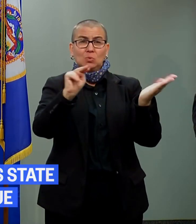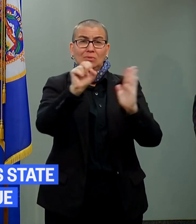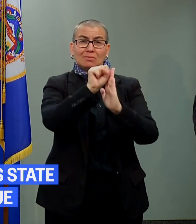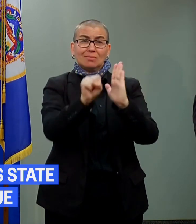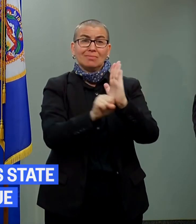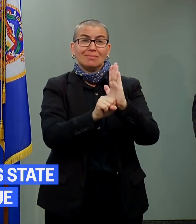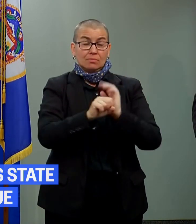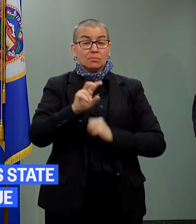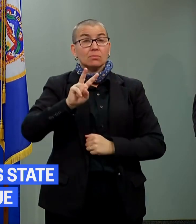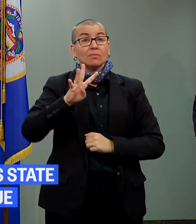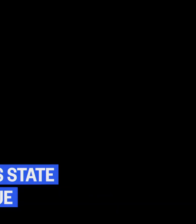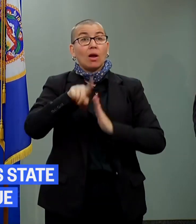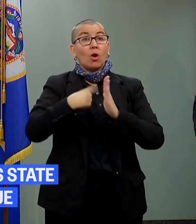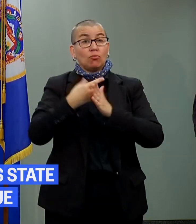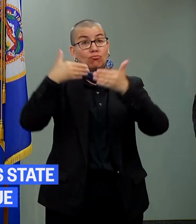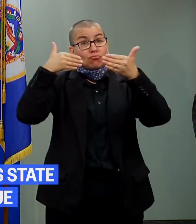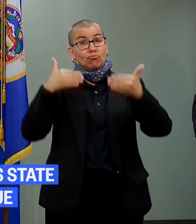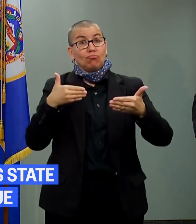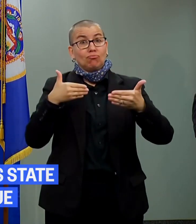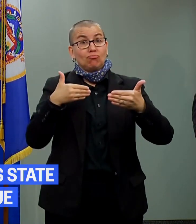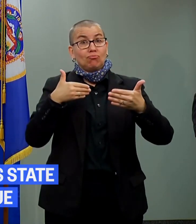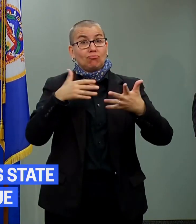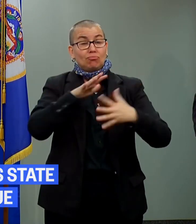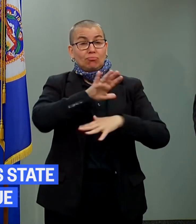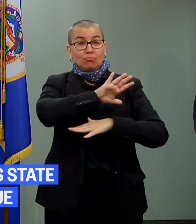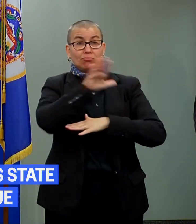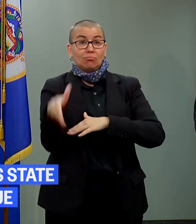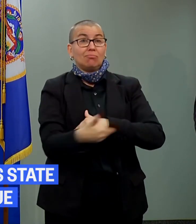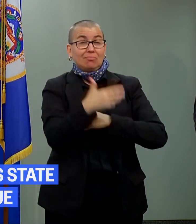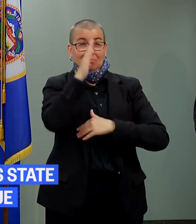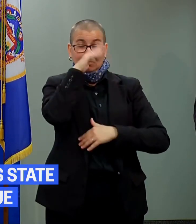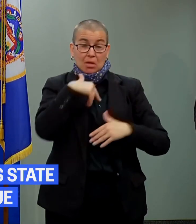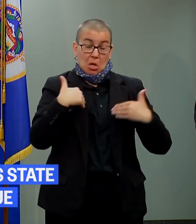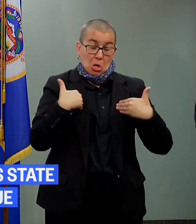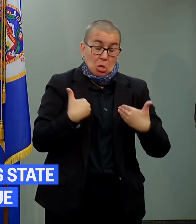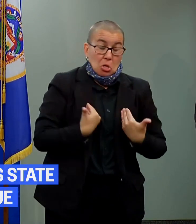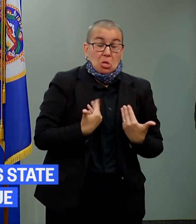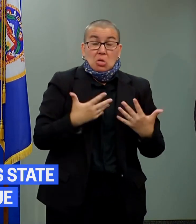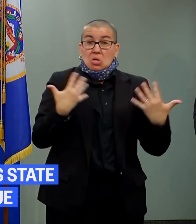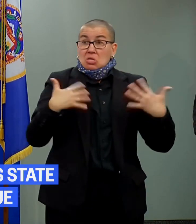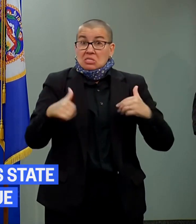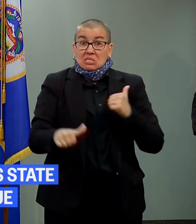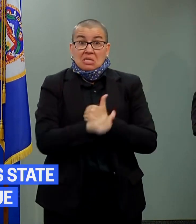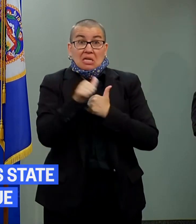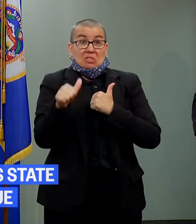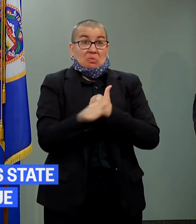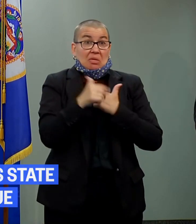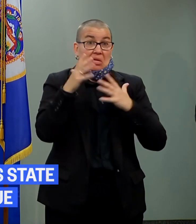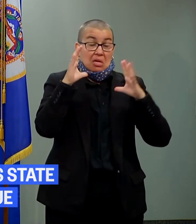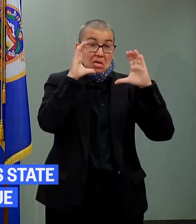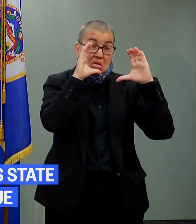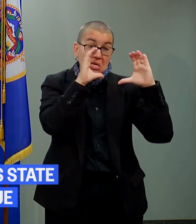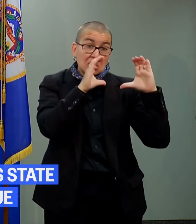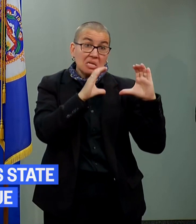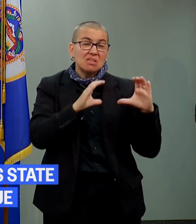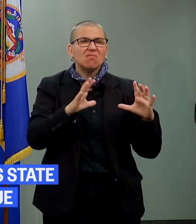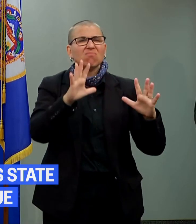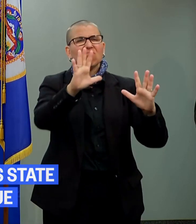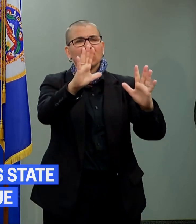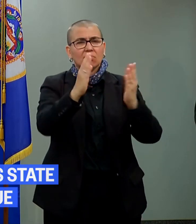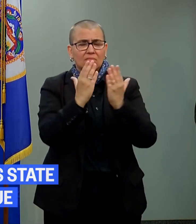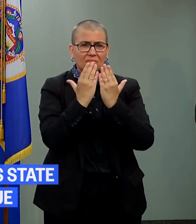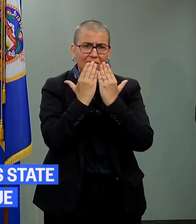difficult, tiring, dangerous, dynamic night, the first thing I want to say is thank you to the support of Minnesotans for helping